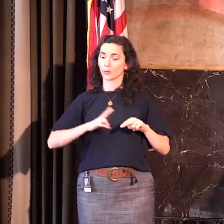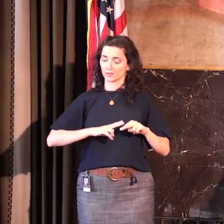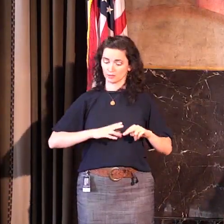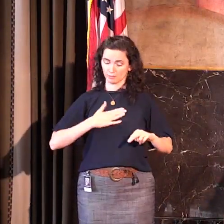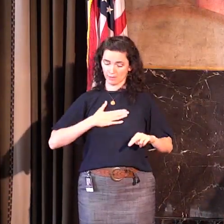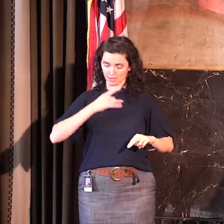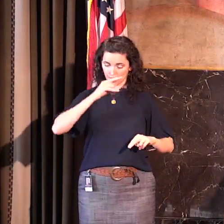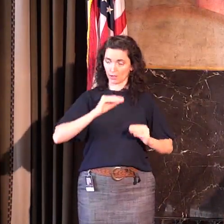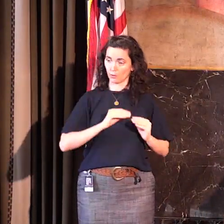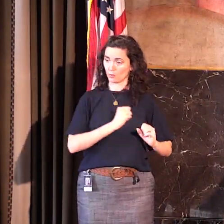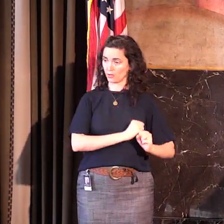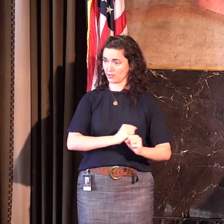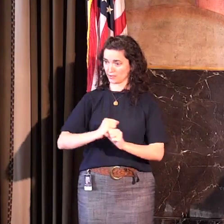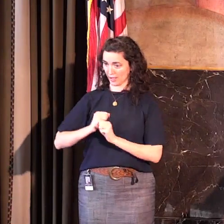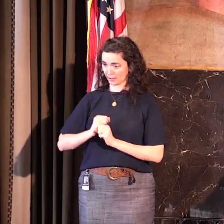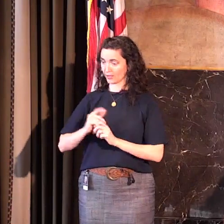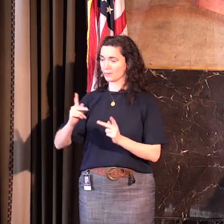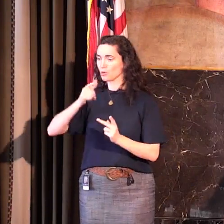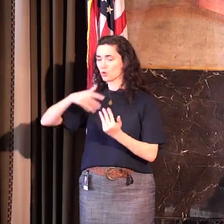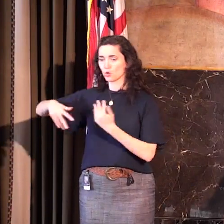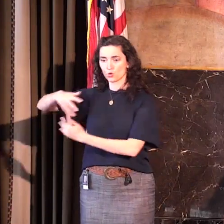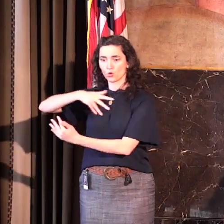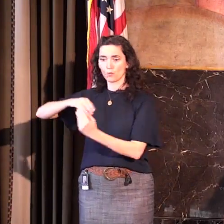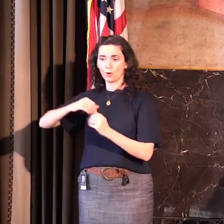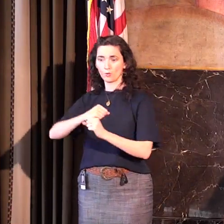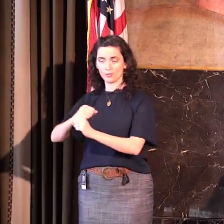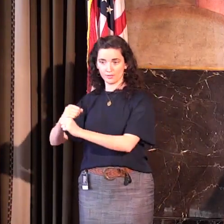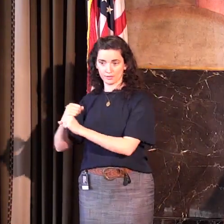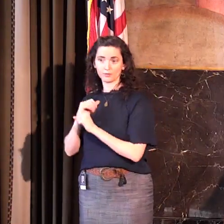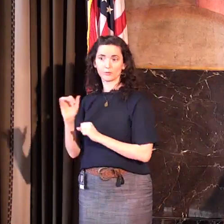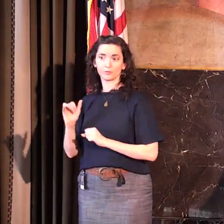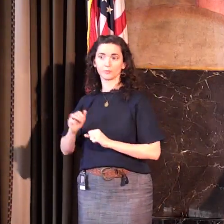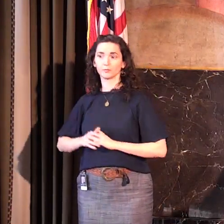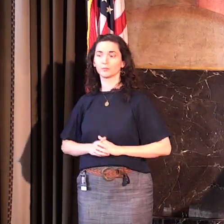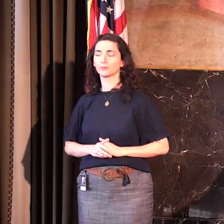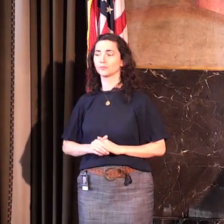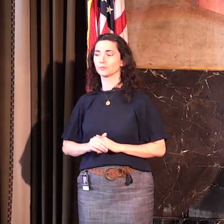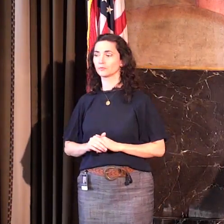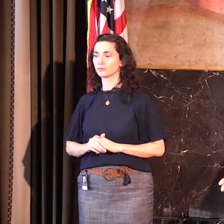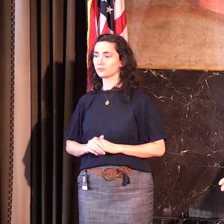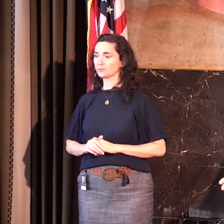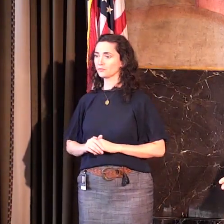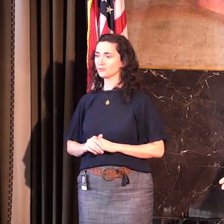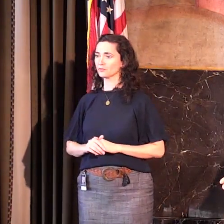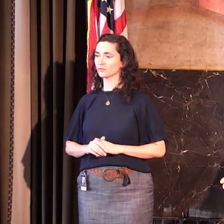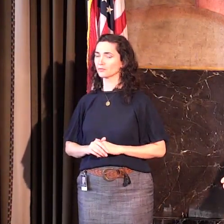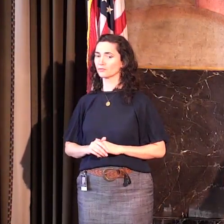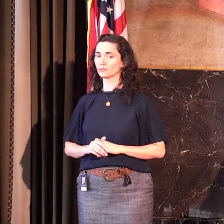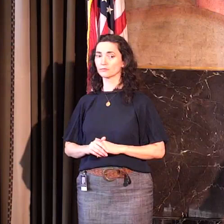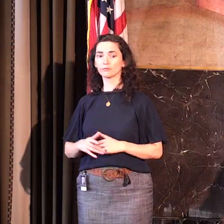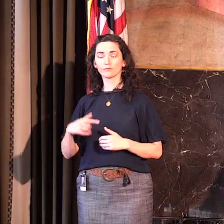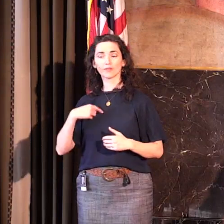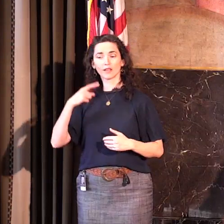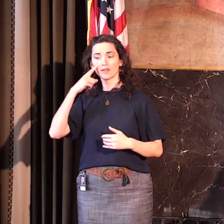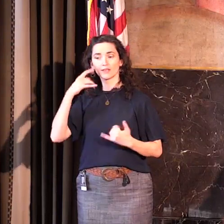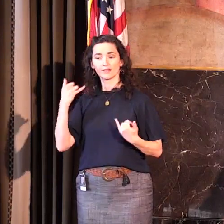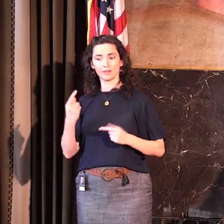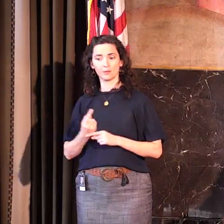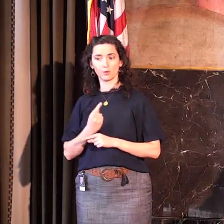child and for those in close proximity to their children as well. And I think that this is appropriate right